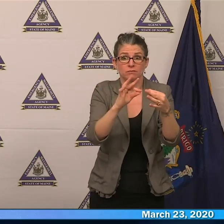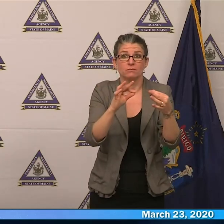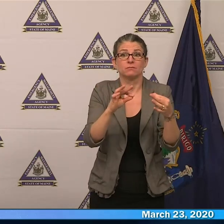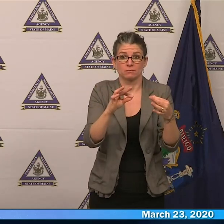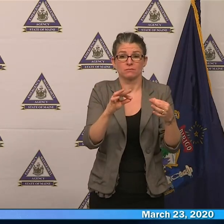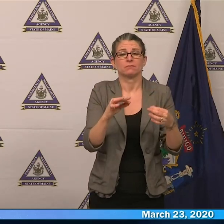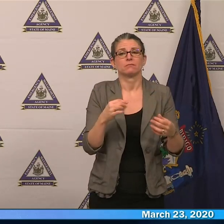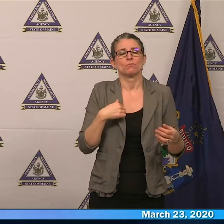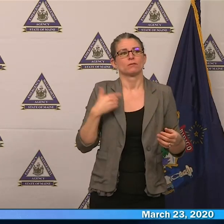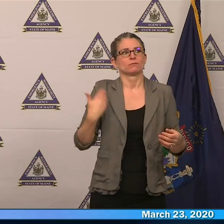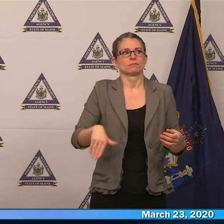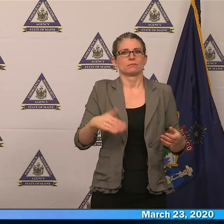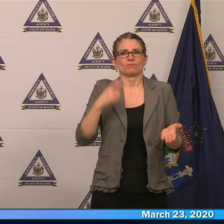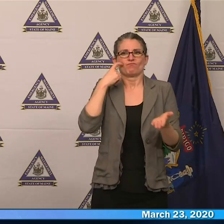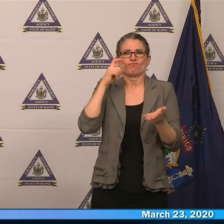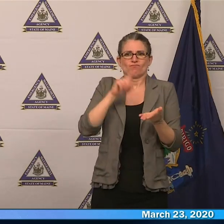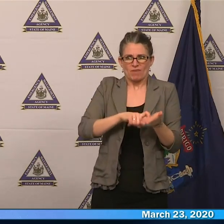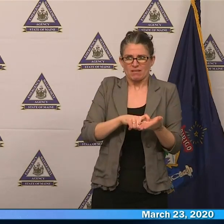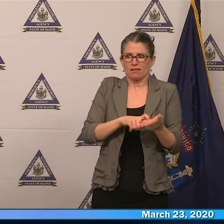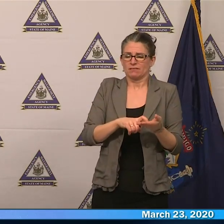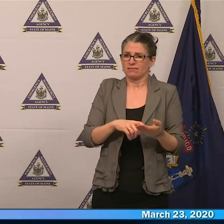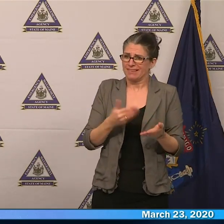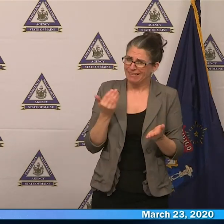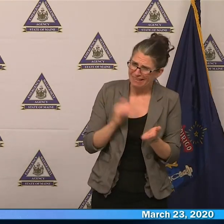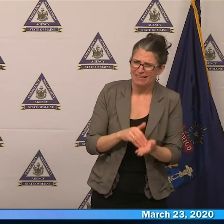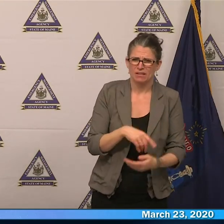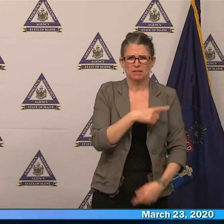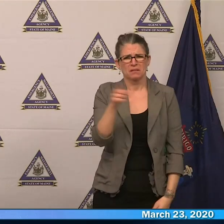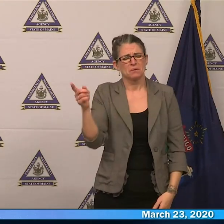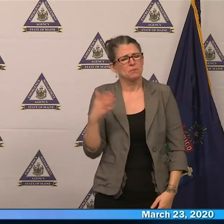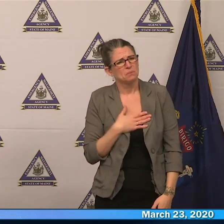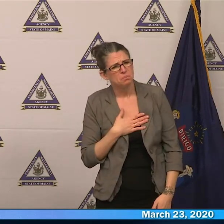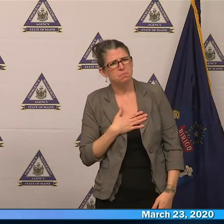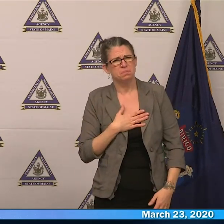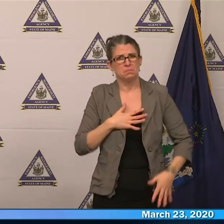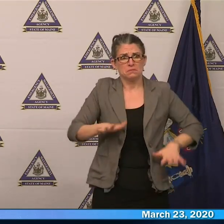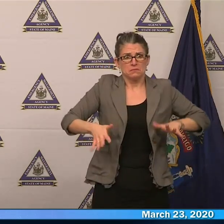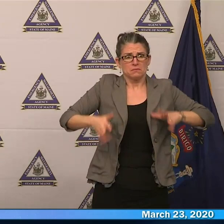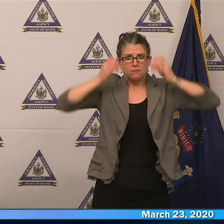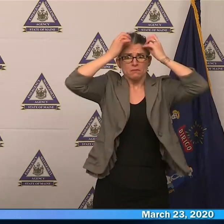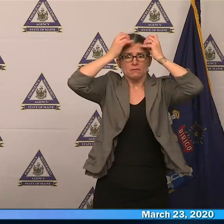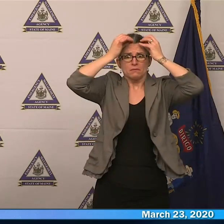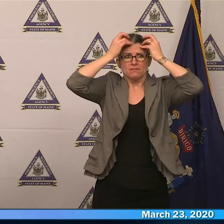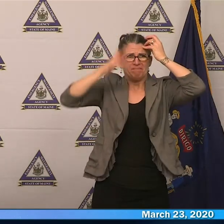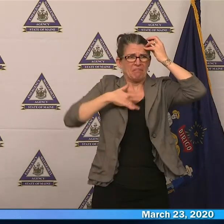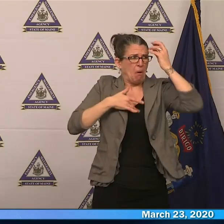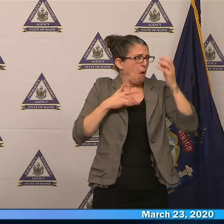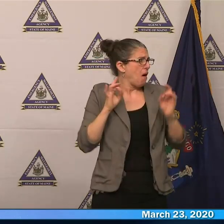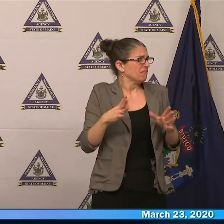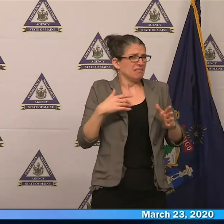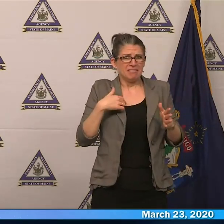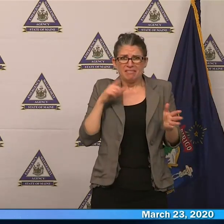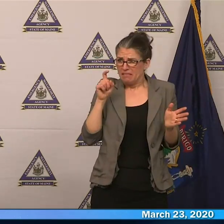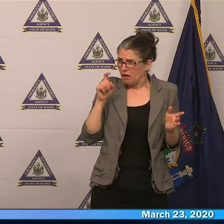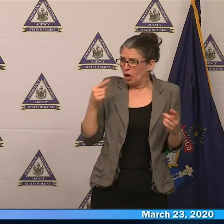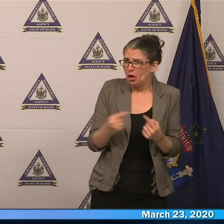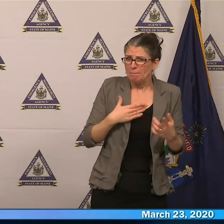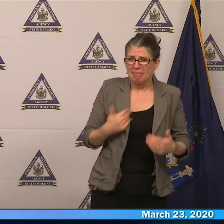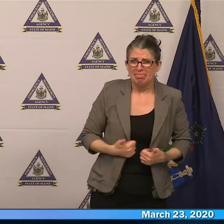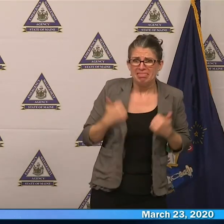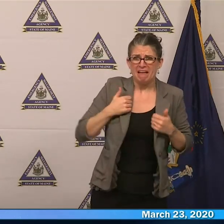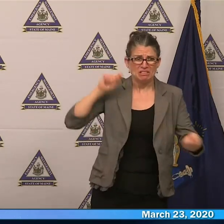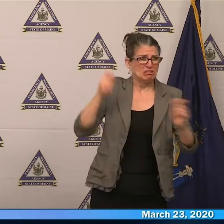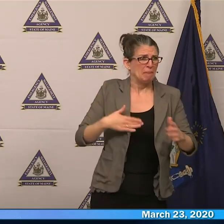This is for many of us, maybe for all of us, uncharted territory. And we're at a time